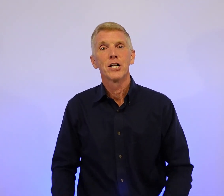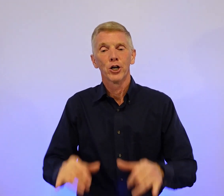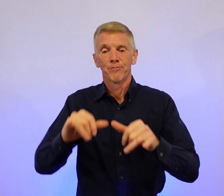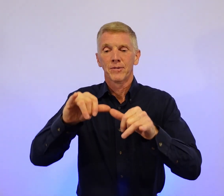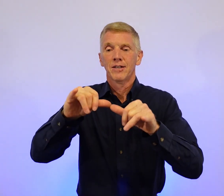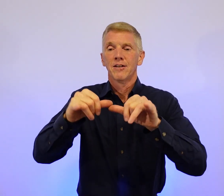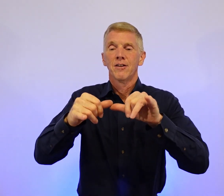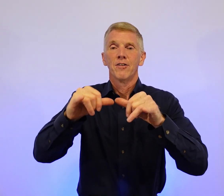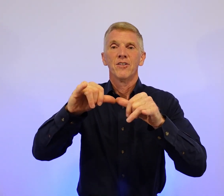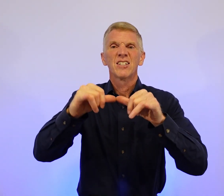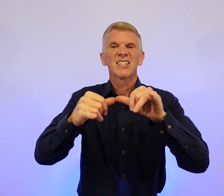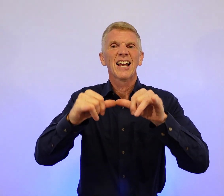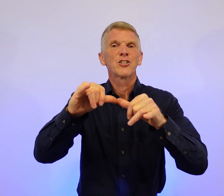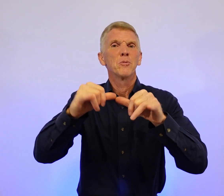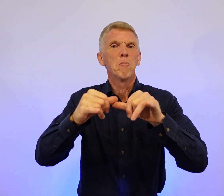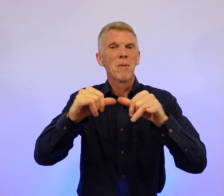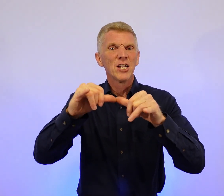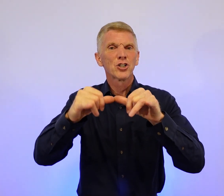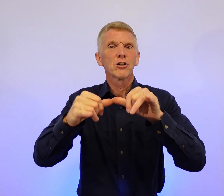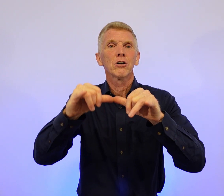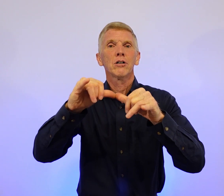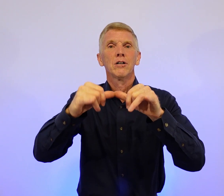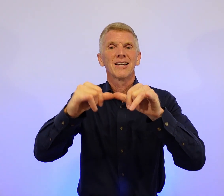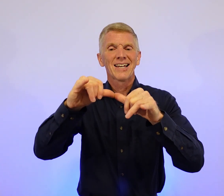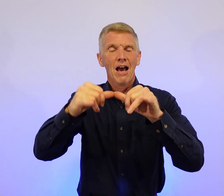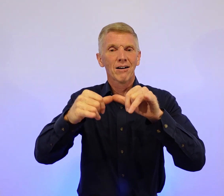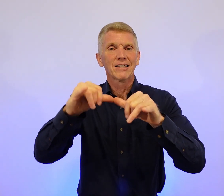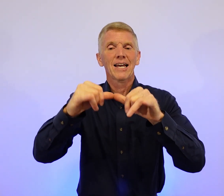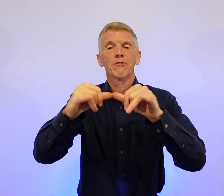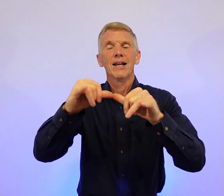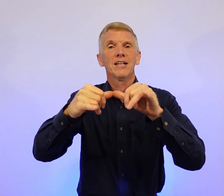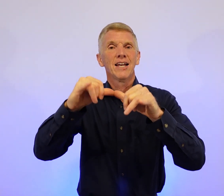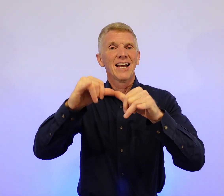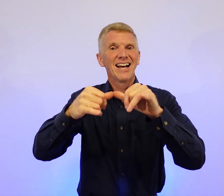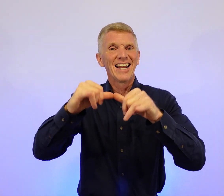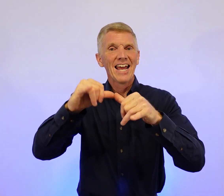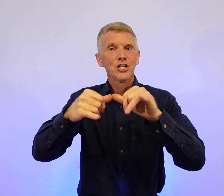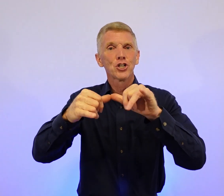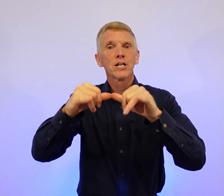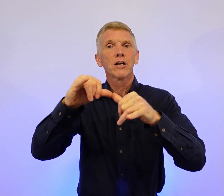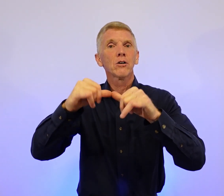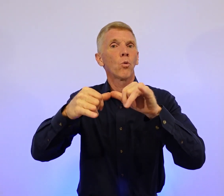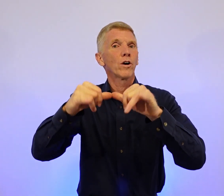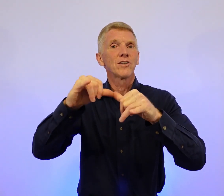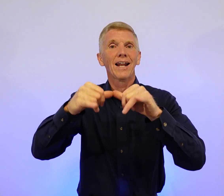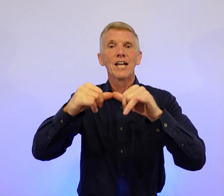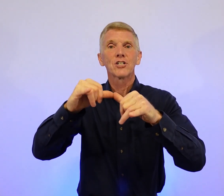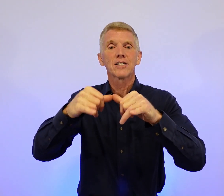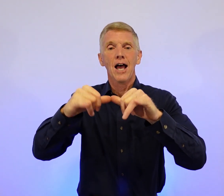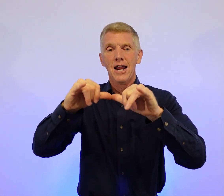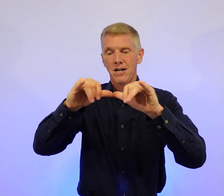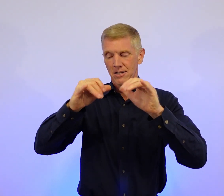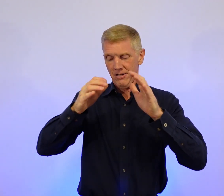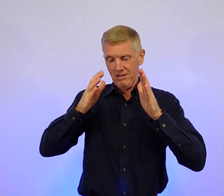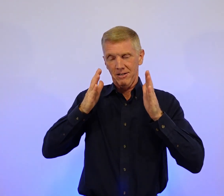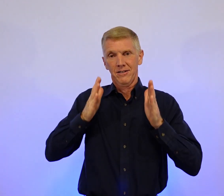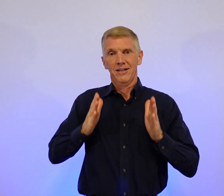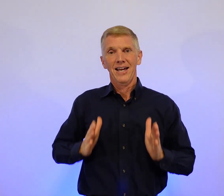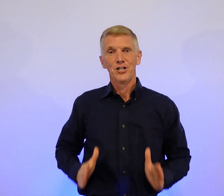engineer? This is like to measure, calculate, right? An engineer, where's that agent sign?